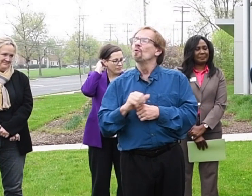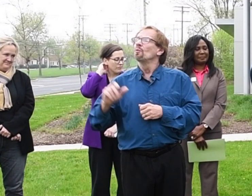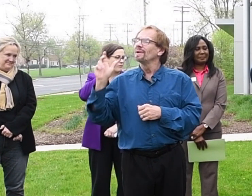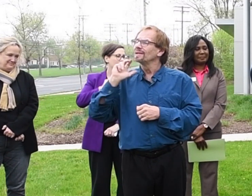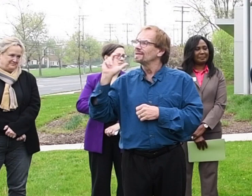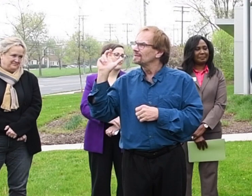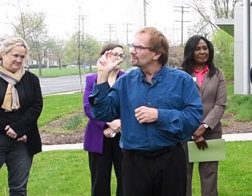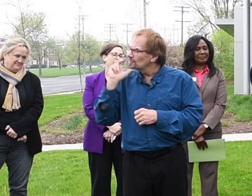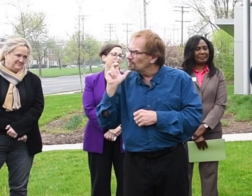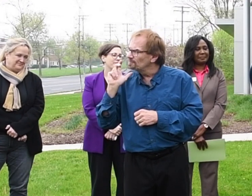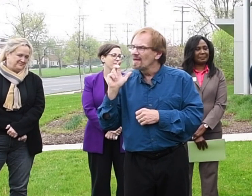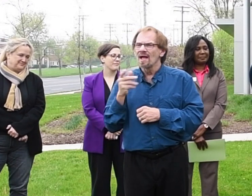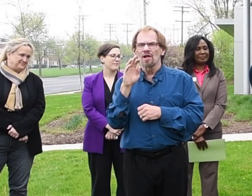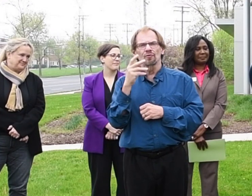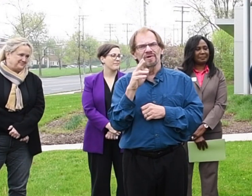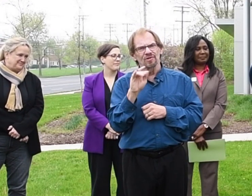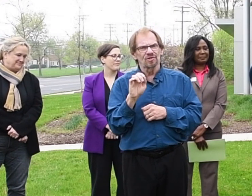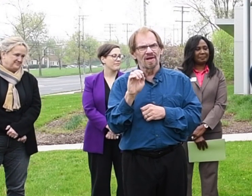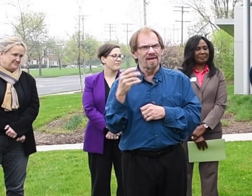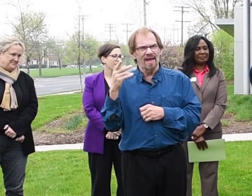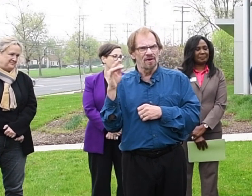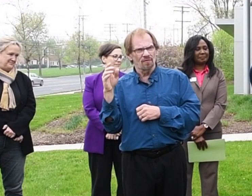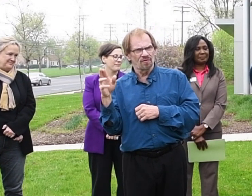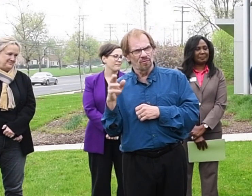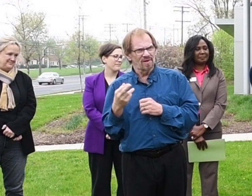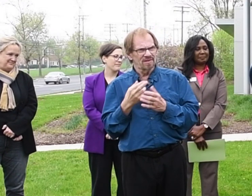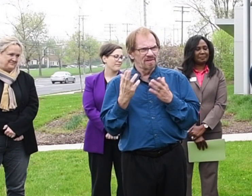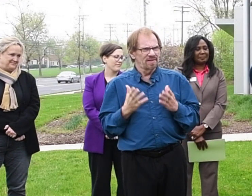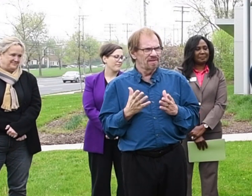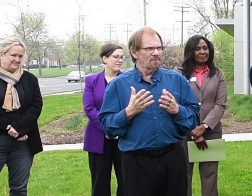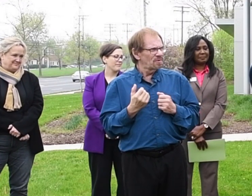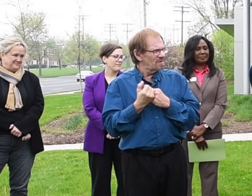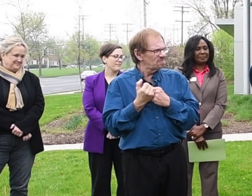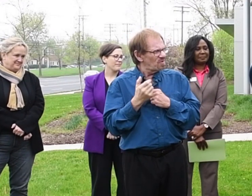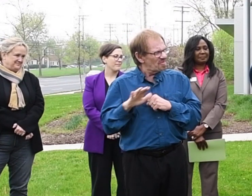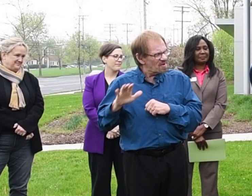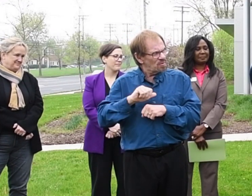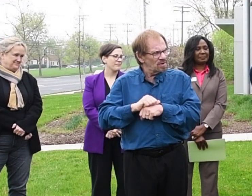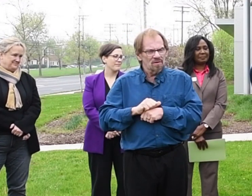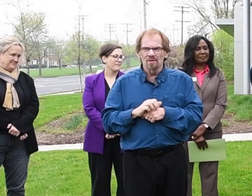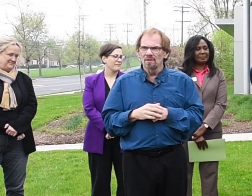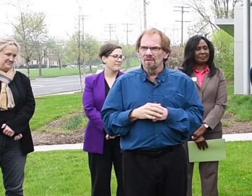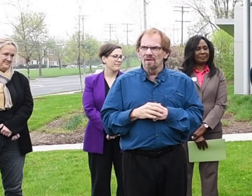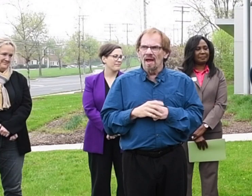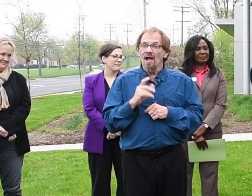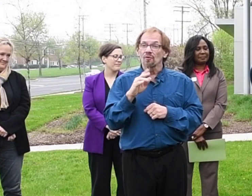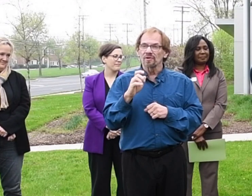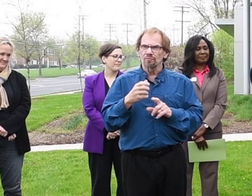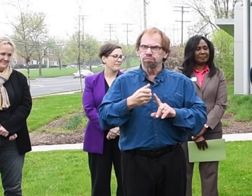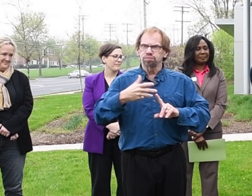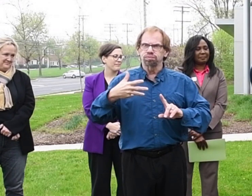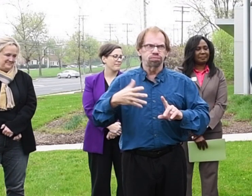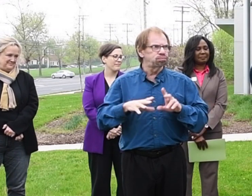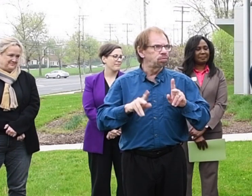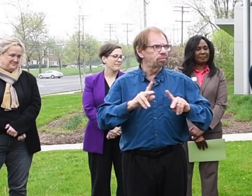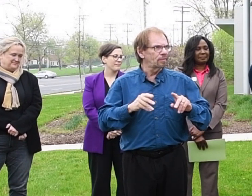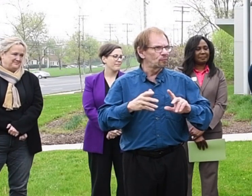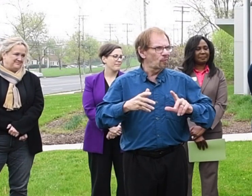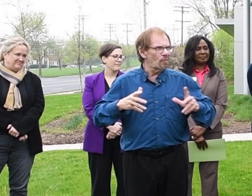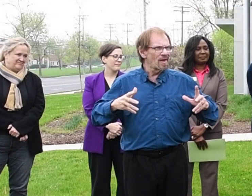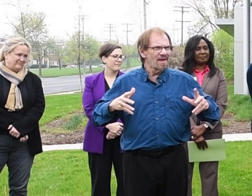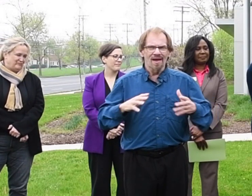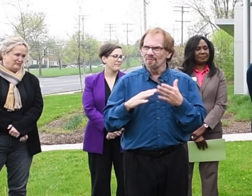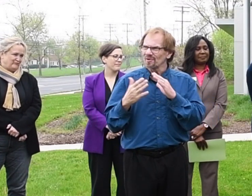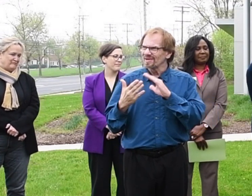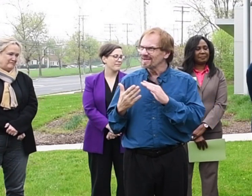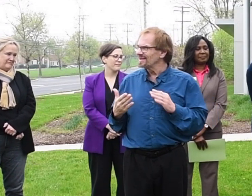Elkridge and Hanover residents and advocate on their behalf. Elkridge has had the largest amount of population growth and community amenities